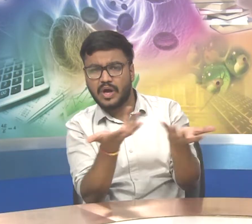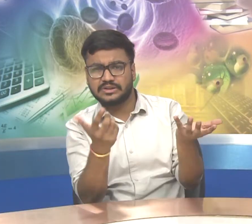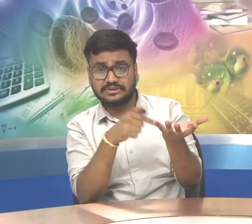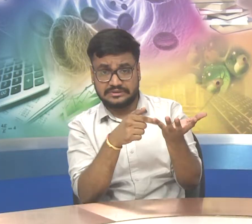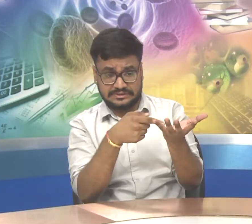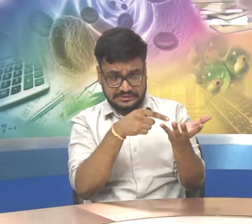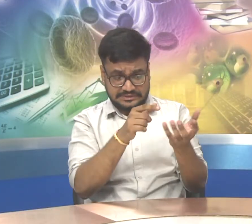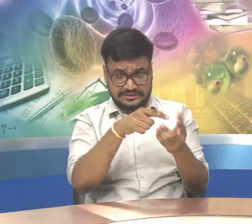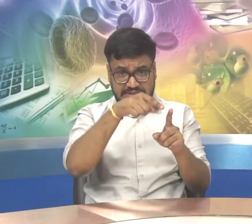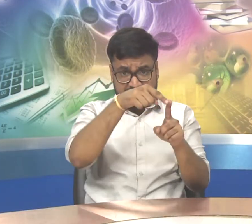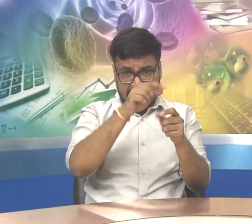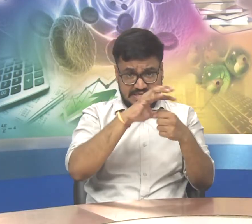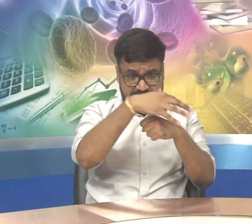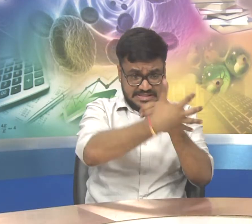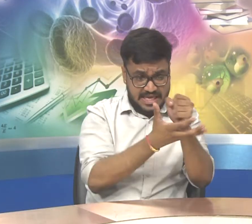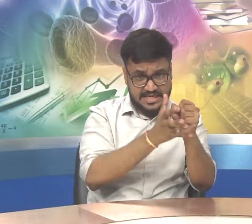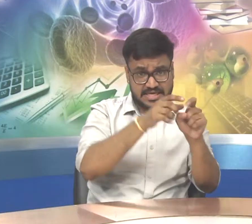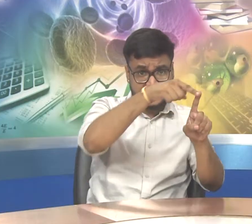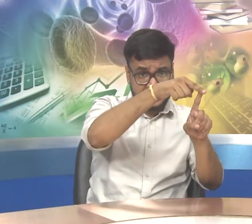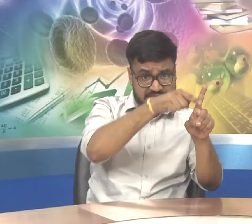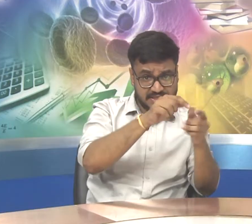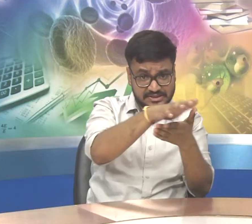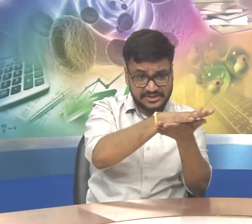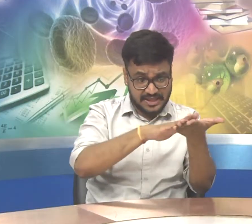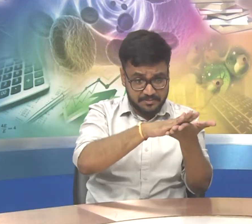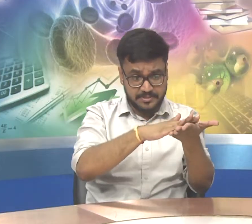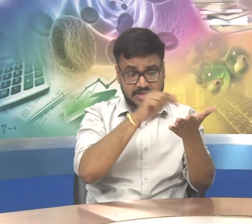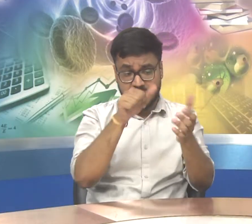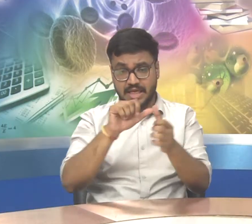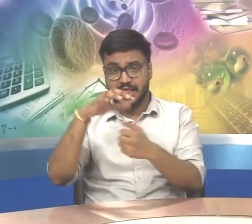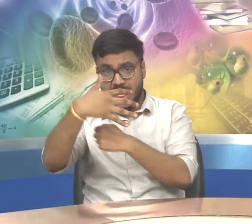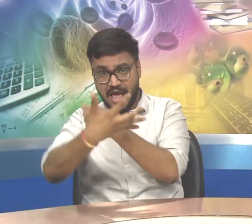He said that atoms of the same element